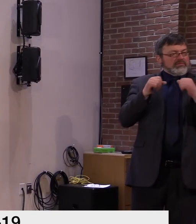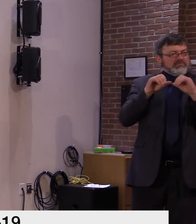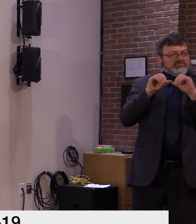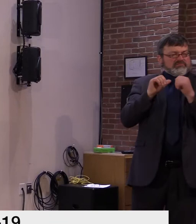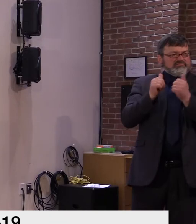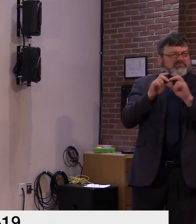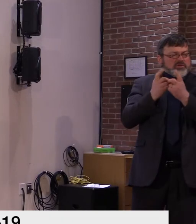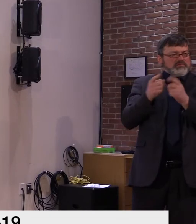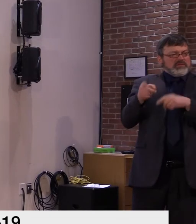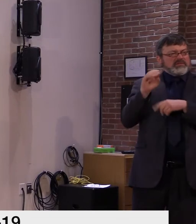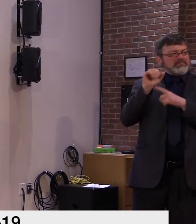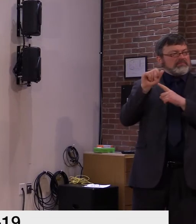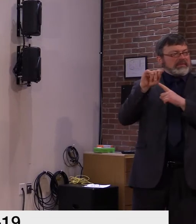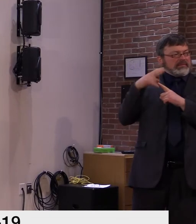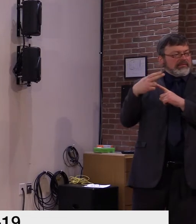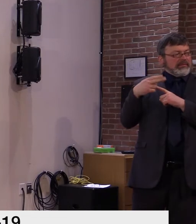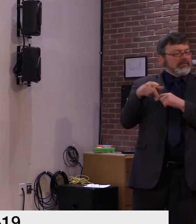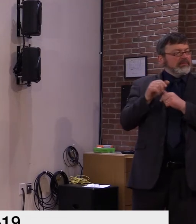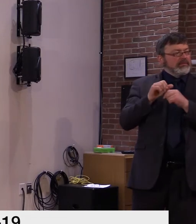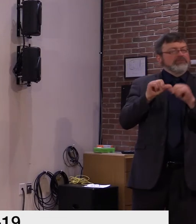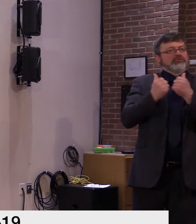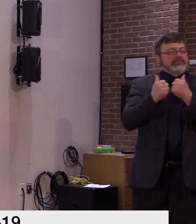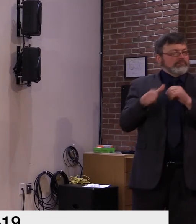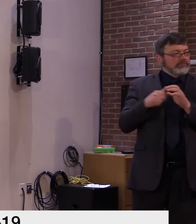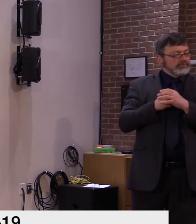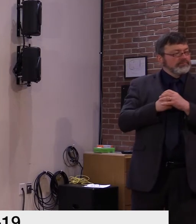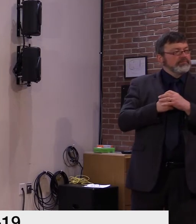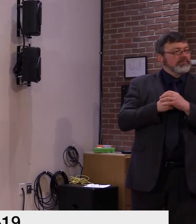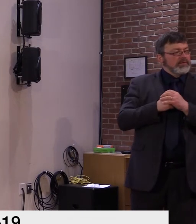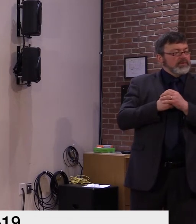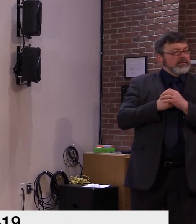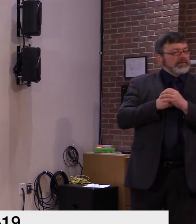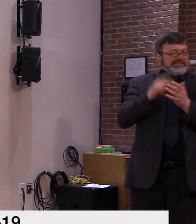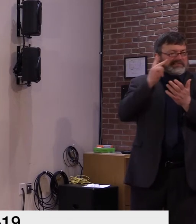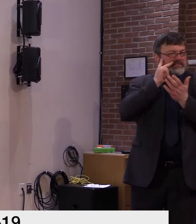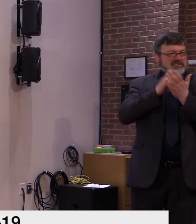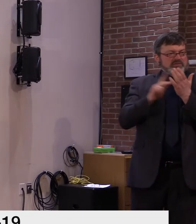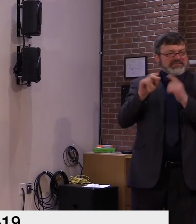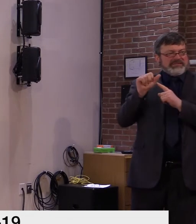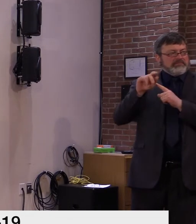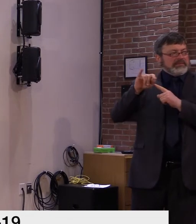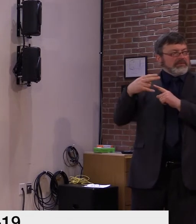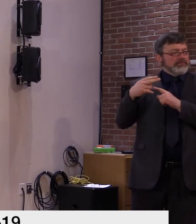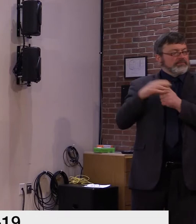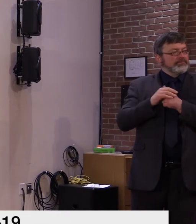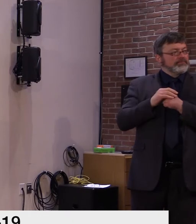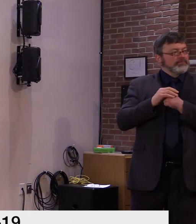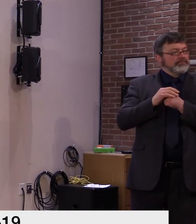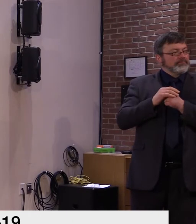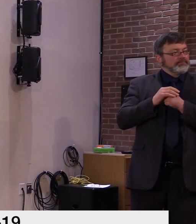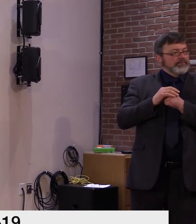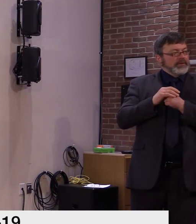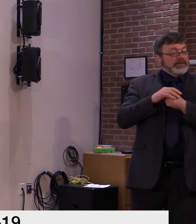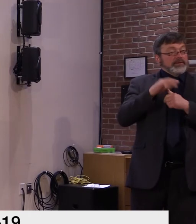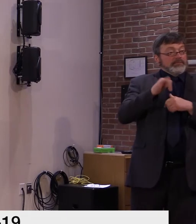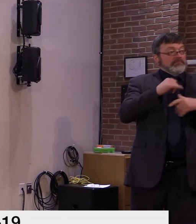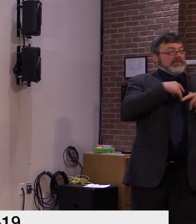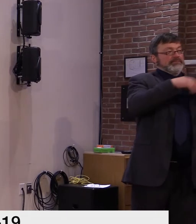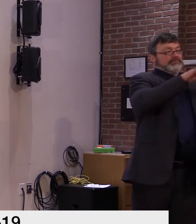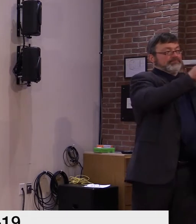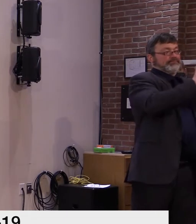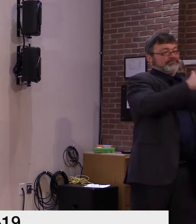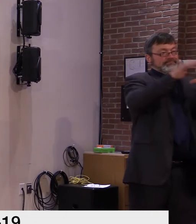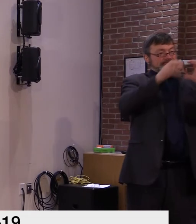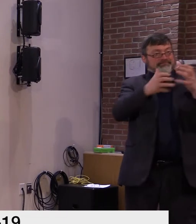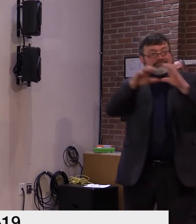the next phase looks like with conditions and whether school staff is included, you are going to have to parse that group